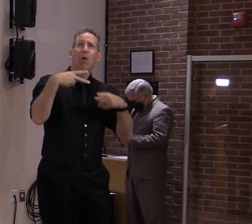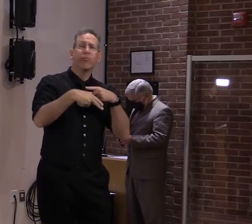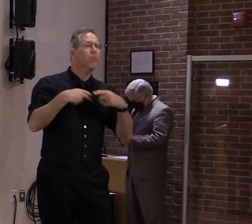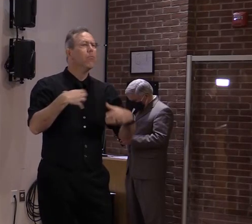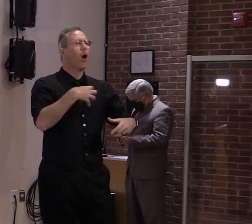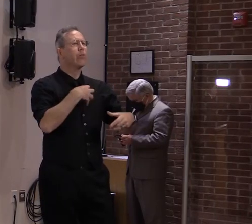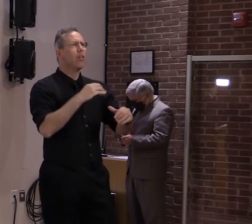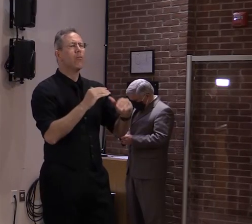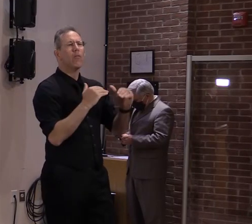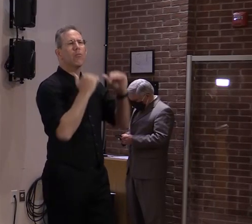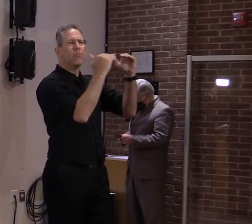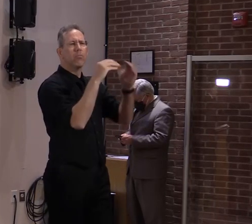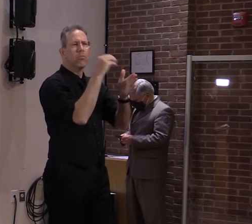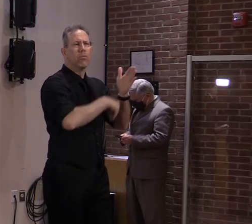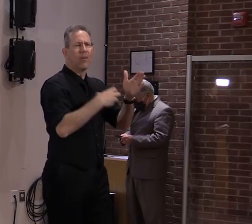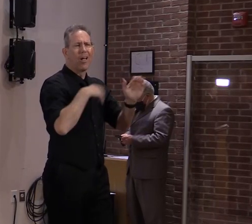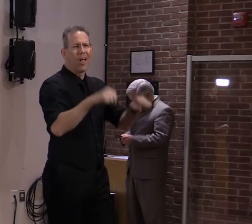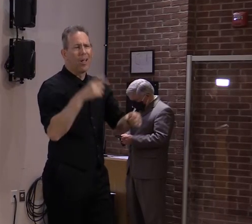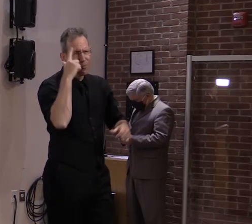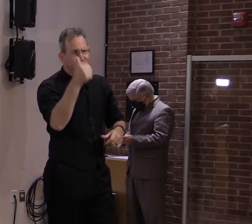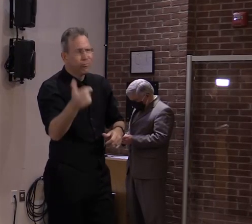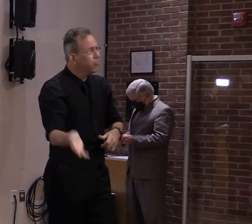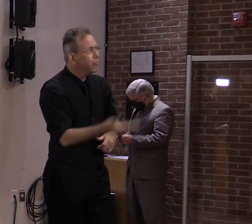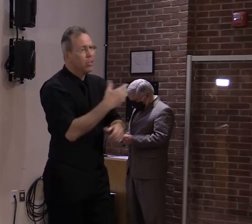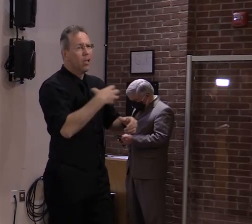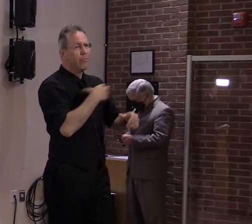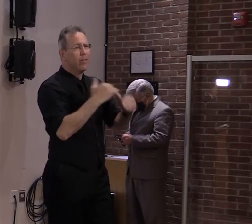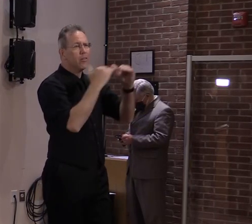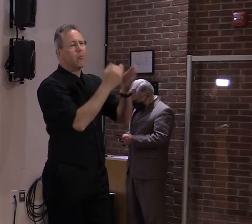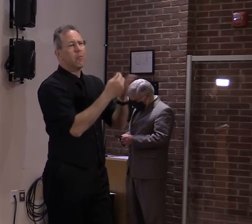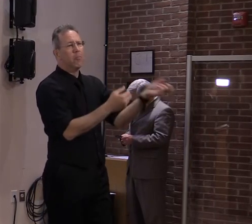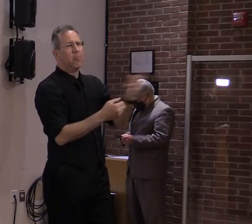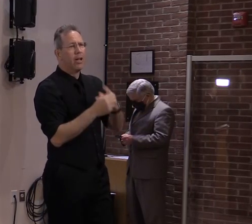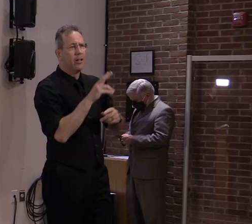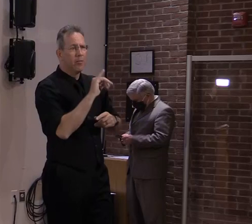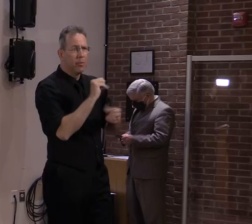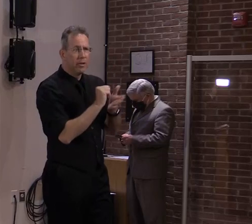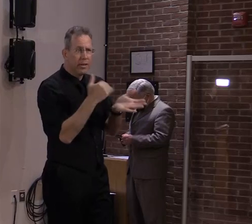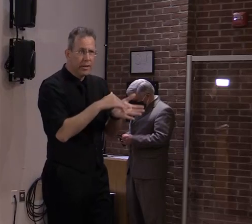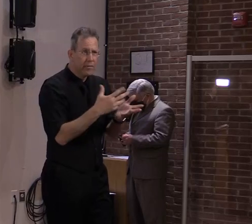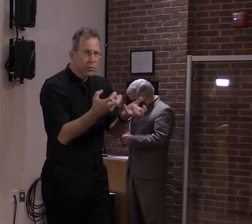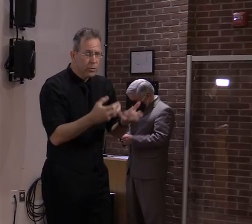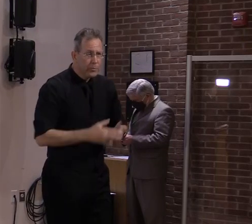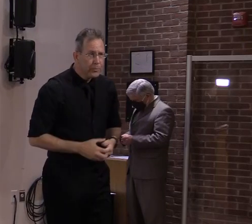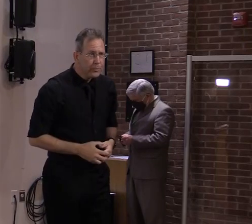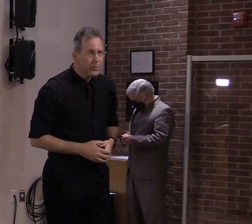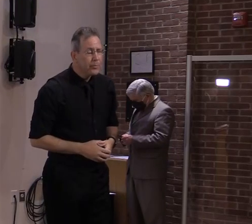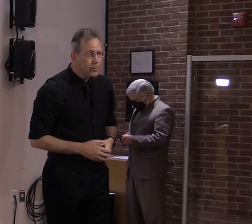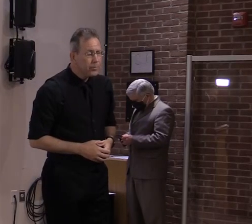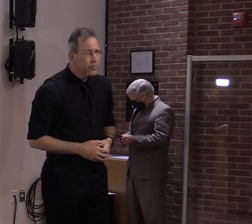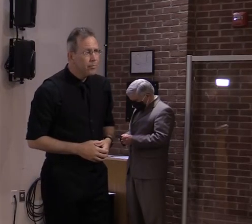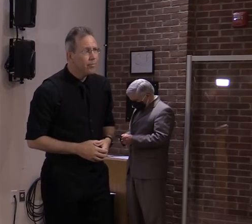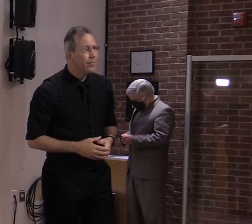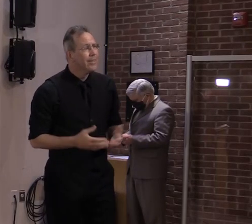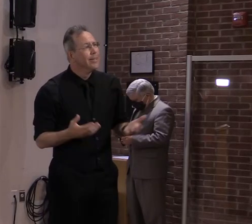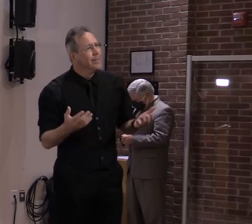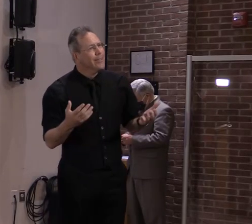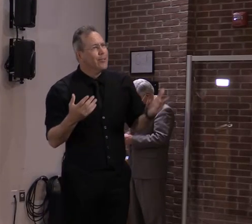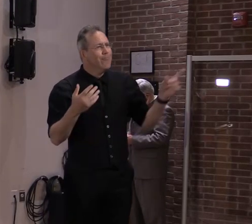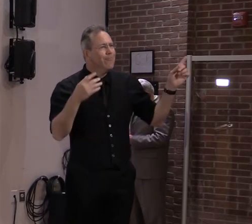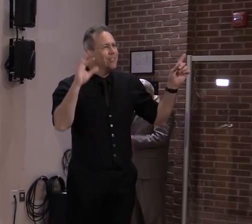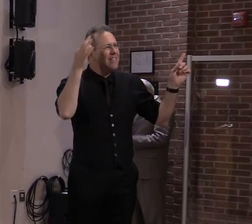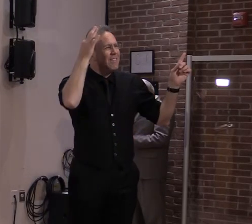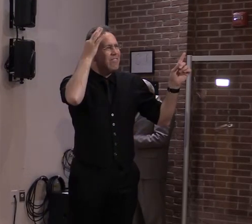that is the federal government has indicated that these states who have bypassed eligibility triggers now need to go back and